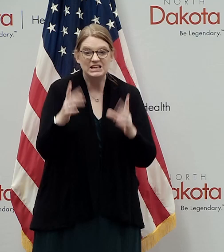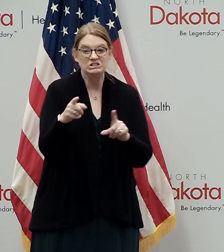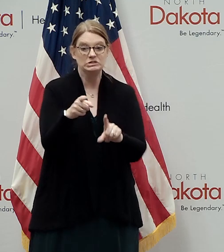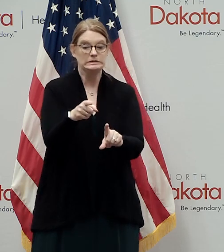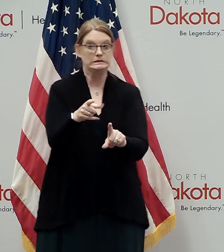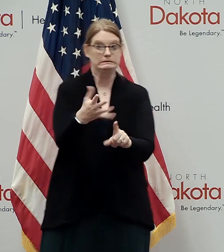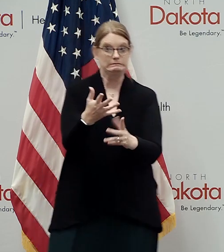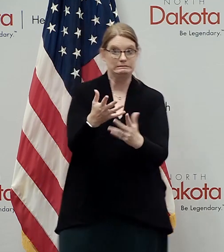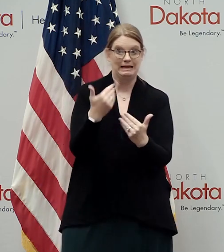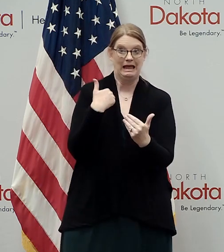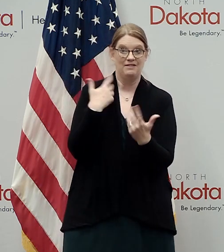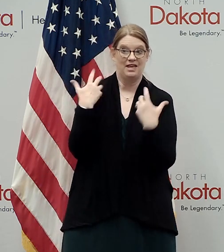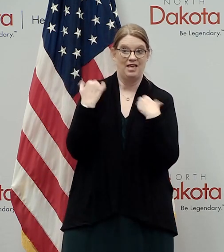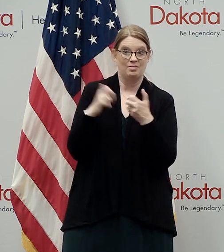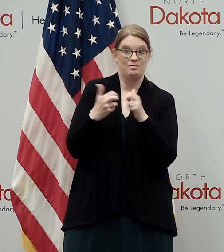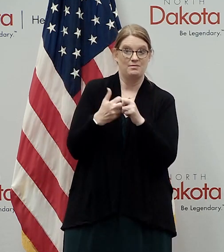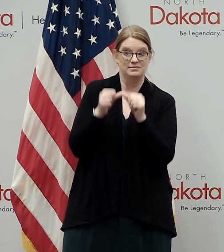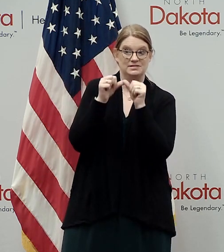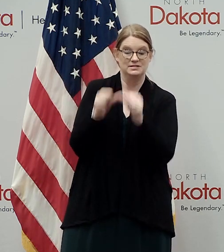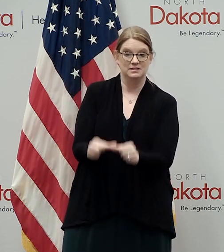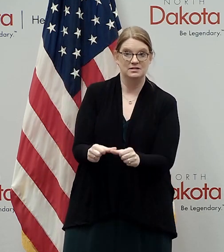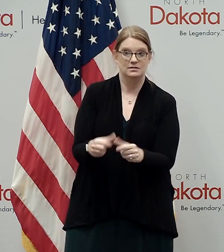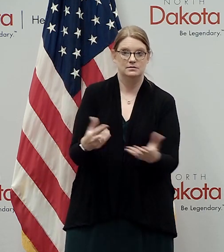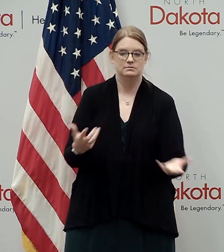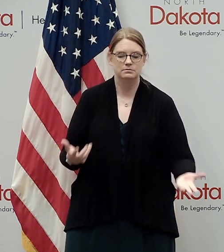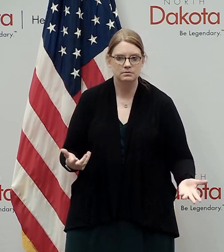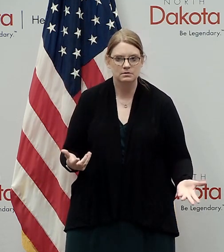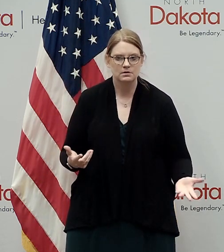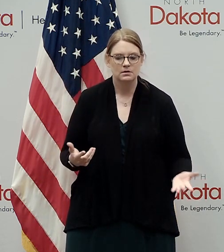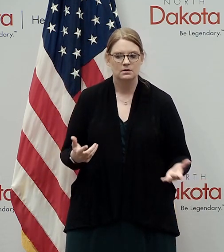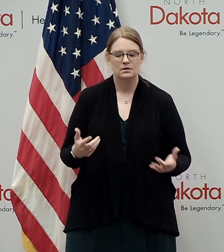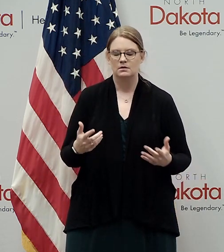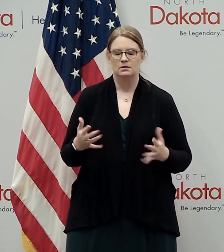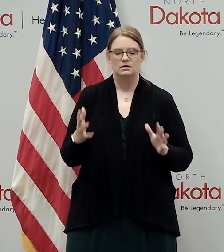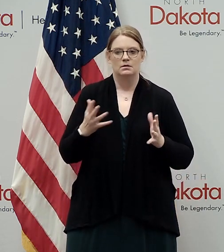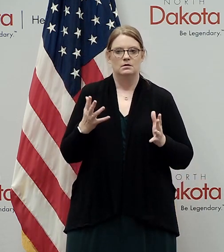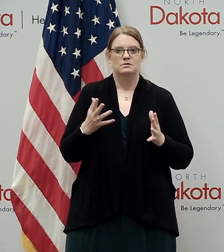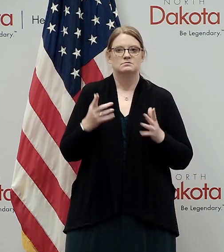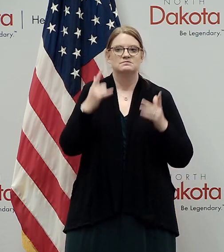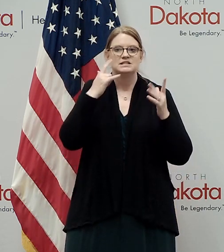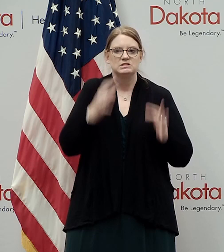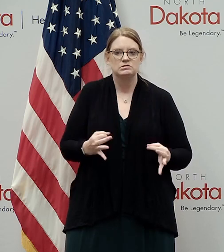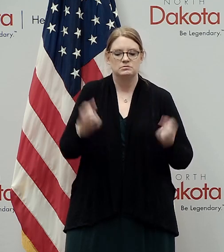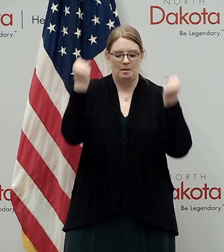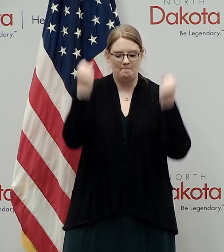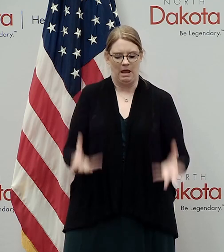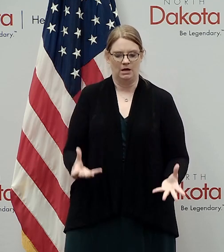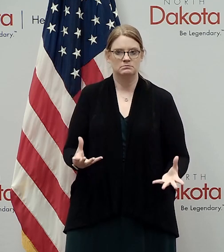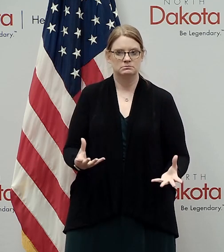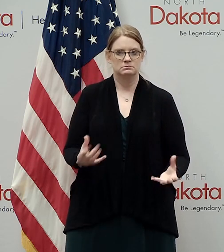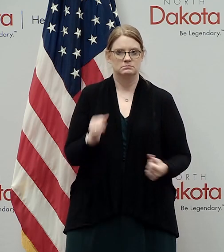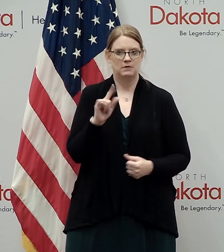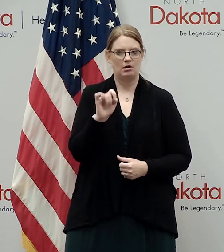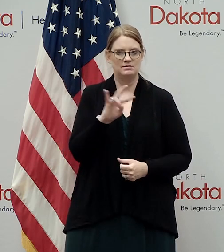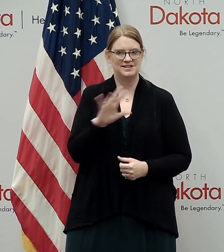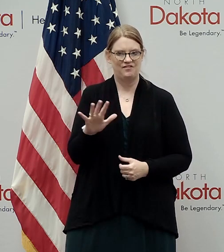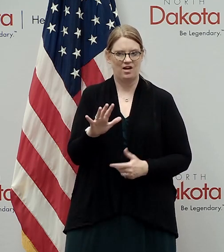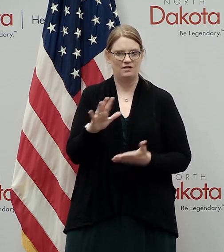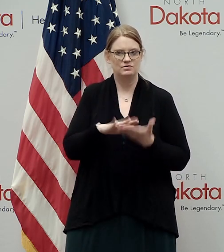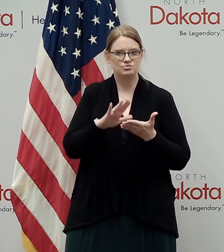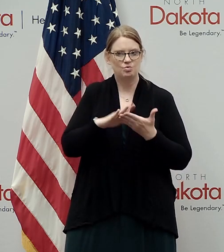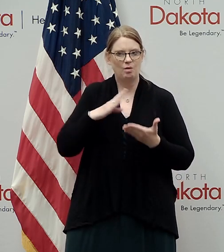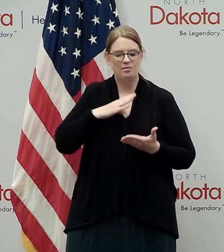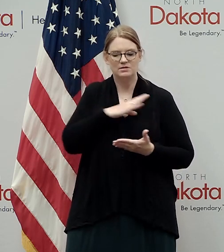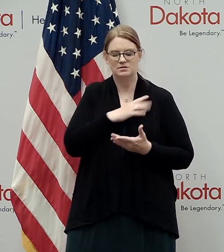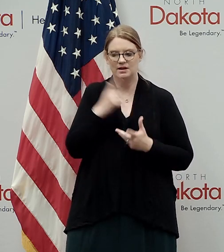underlying conditions. There are literally thousands and thousands of decisions that are going to have to be made by our 175 school boards.